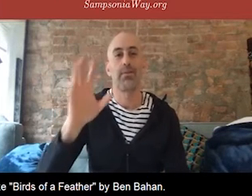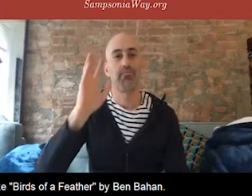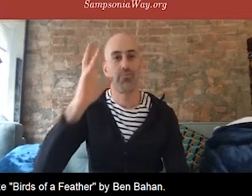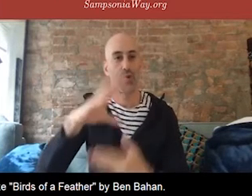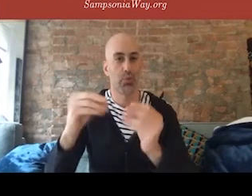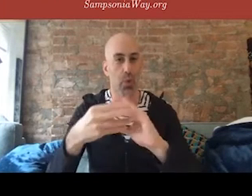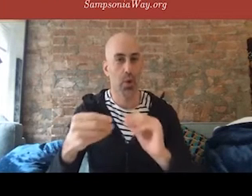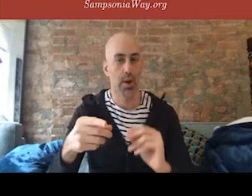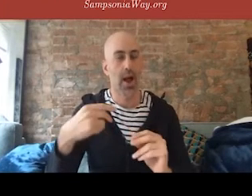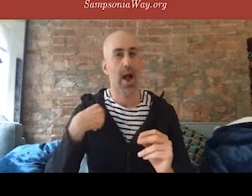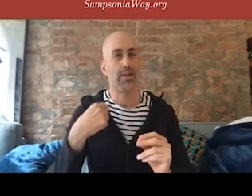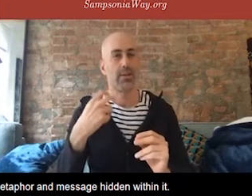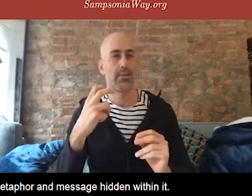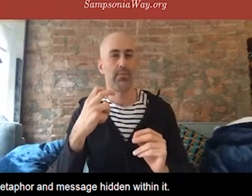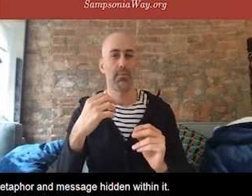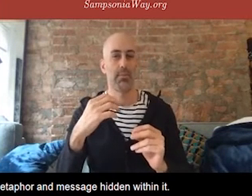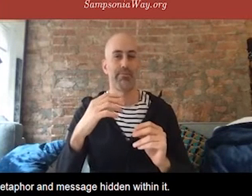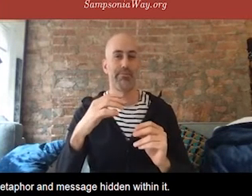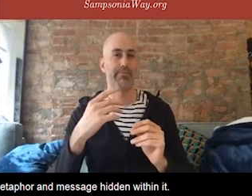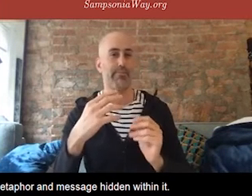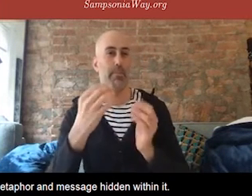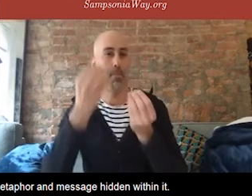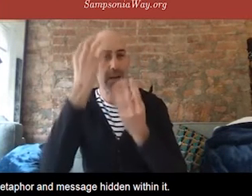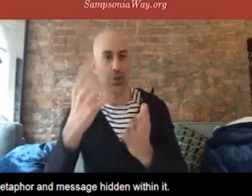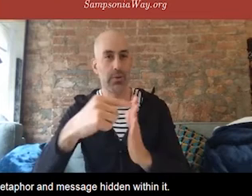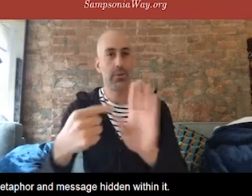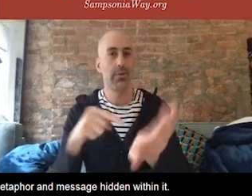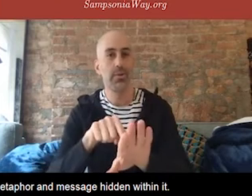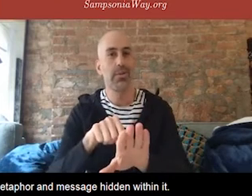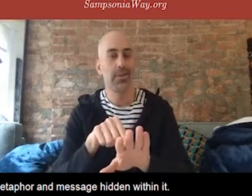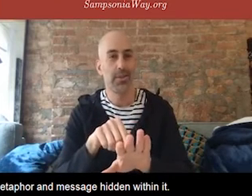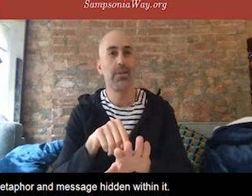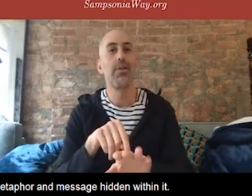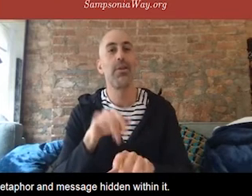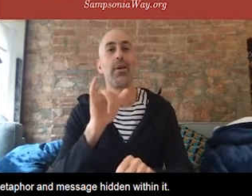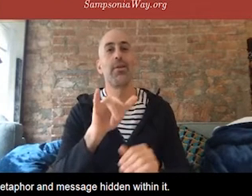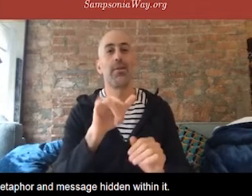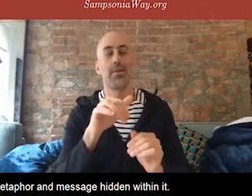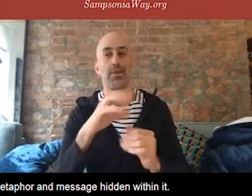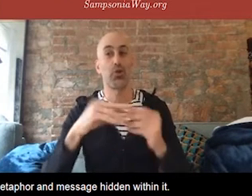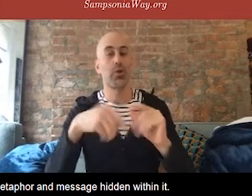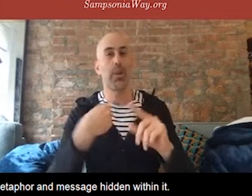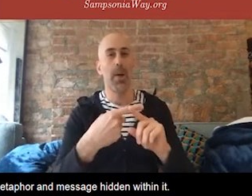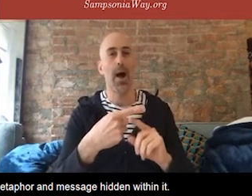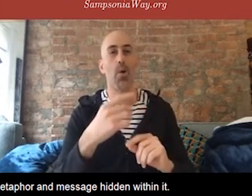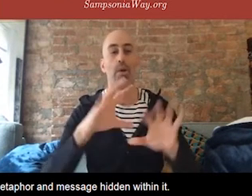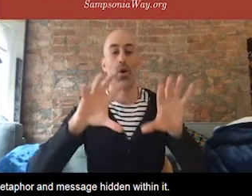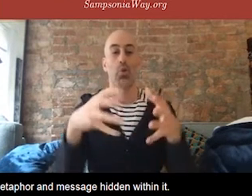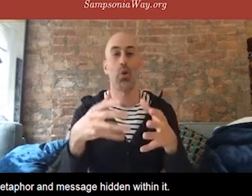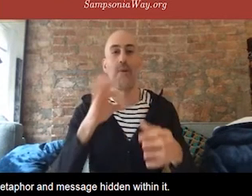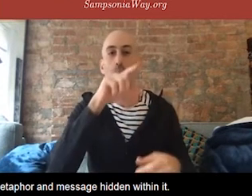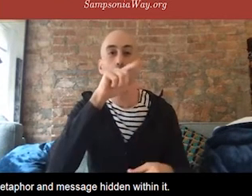by Ben Behan. It's a story that he came up with that has this metaphor and